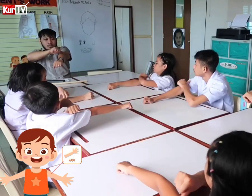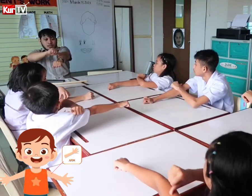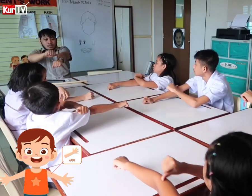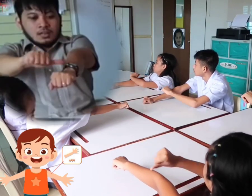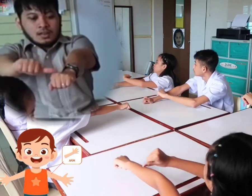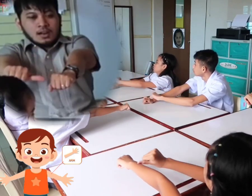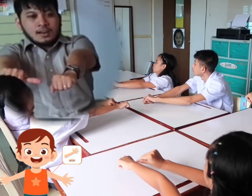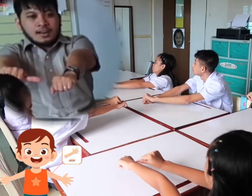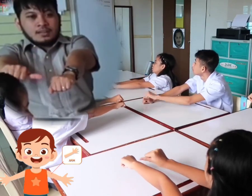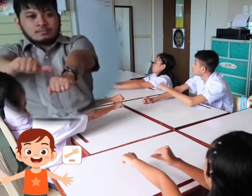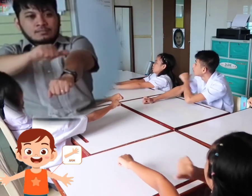Arm.